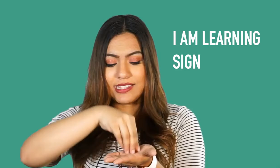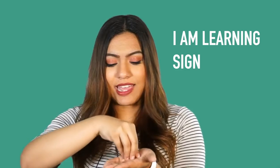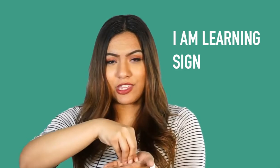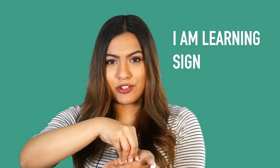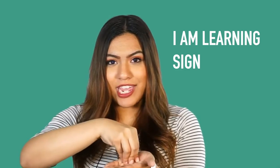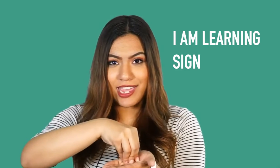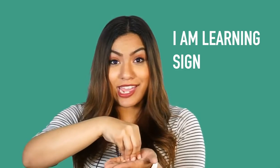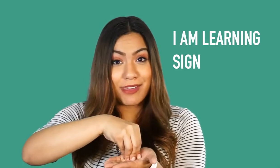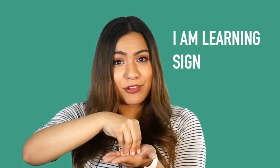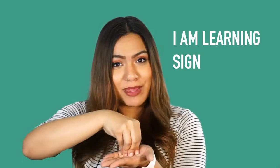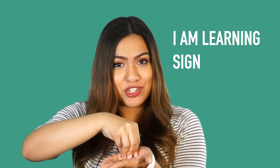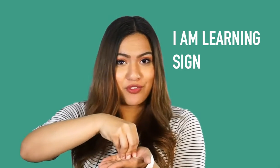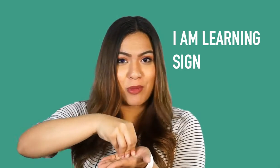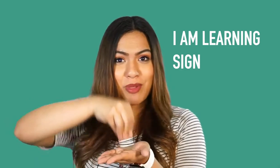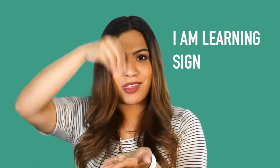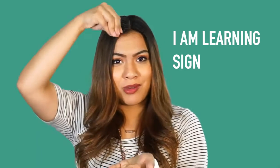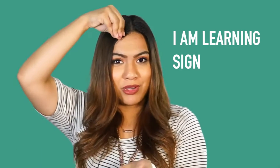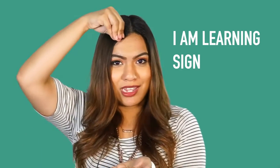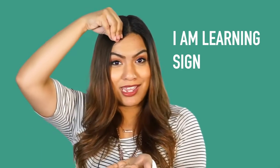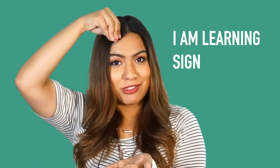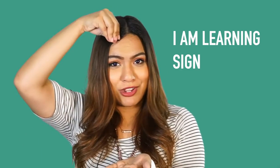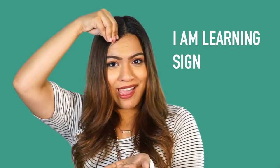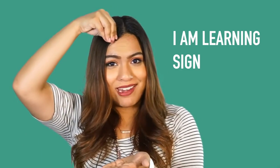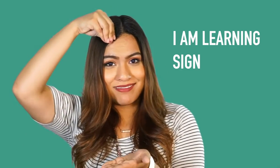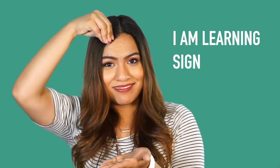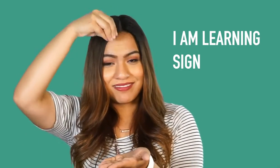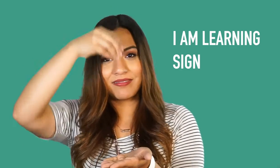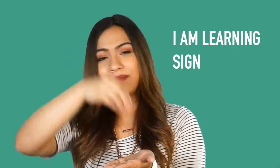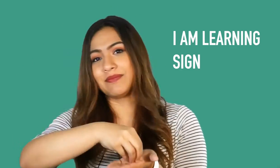It's like you're taking information from a book and putting it into your head.